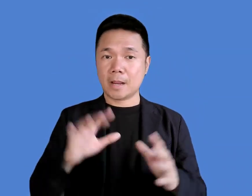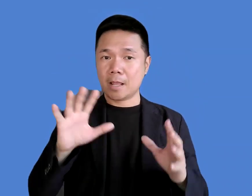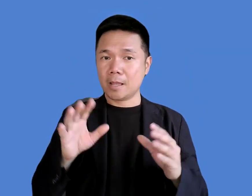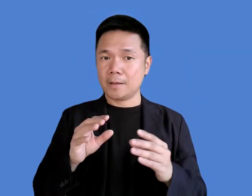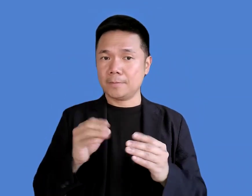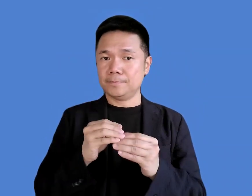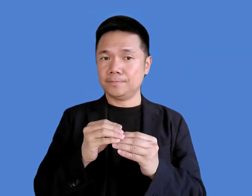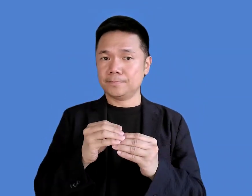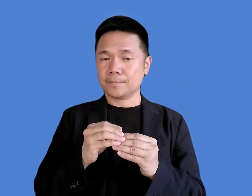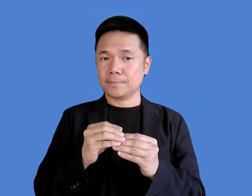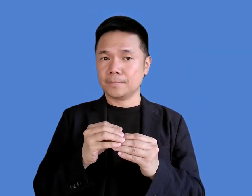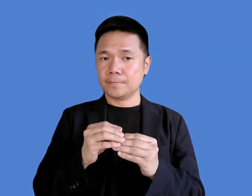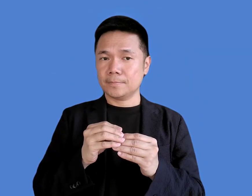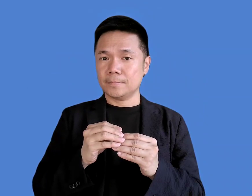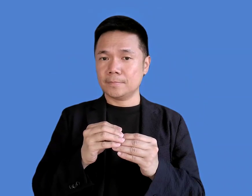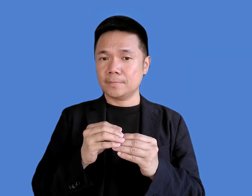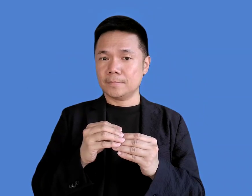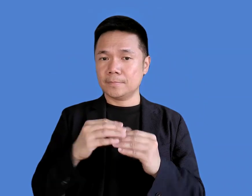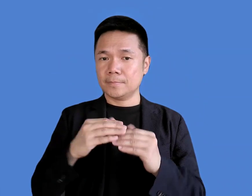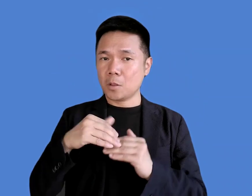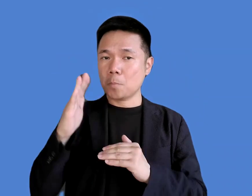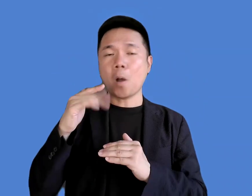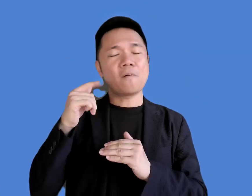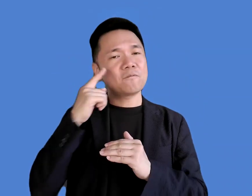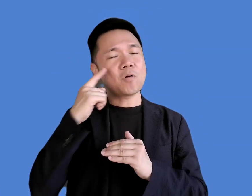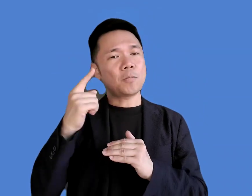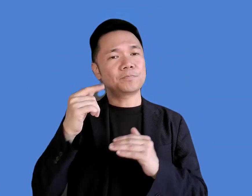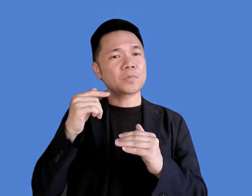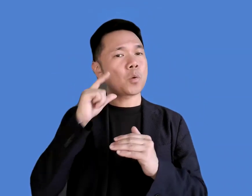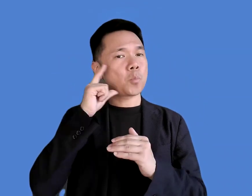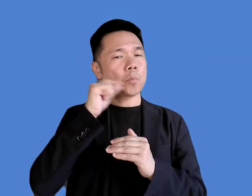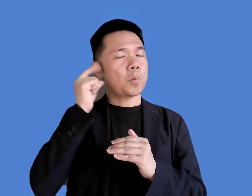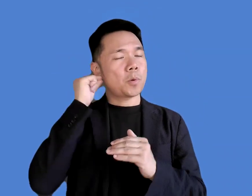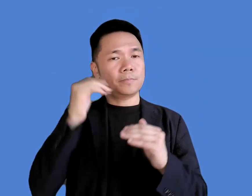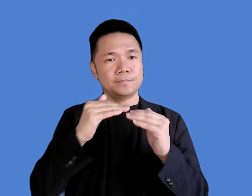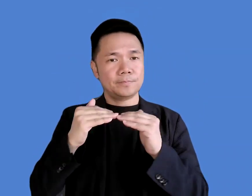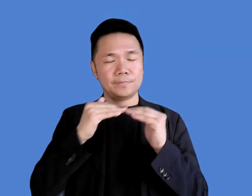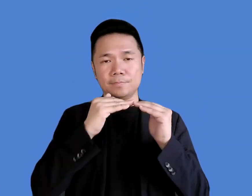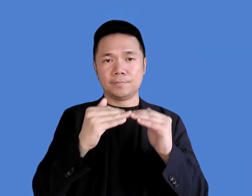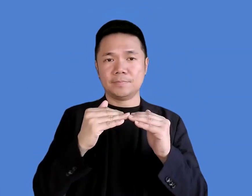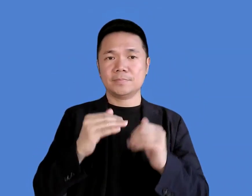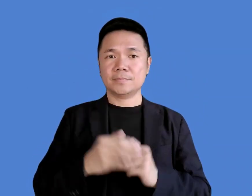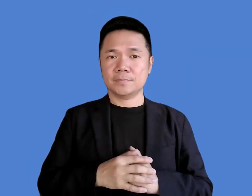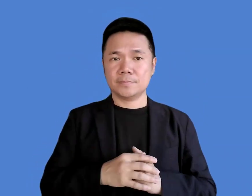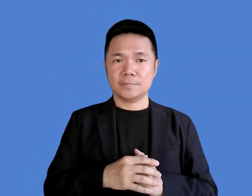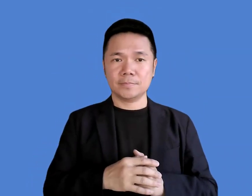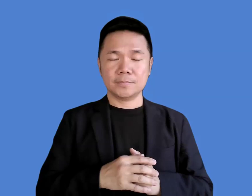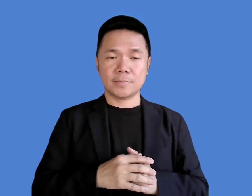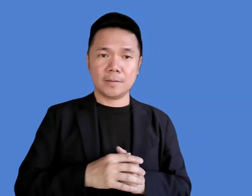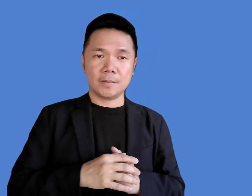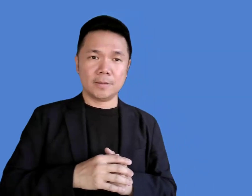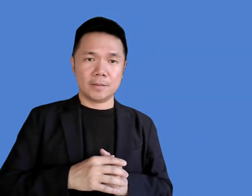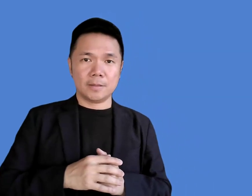really just to bring about gender equality in the safer workplace kind of realm. And this looks very different in